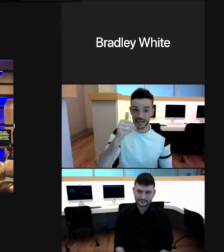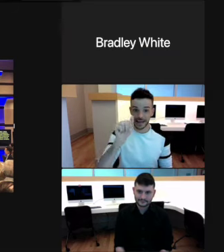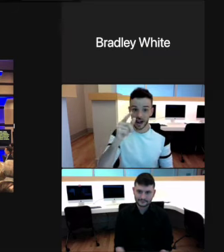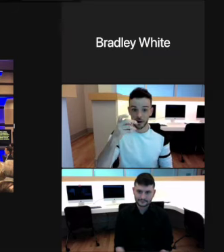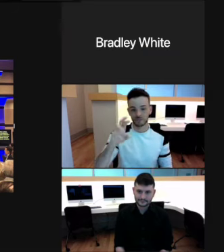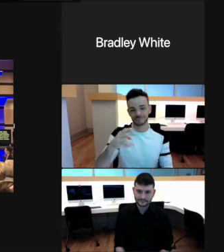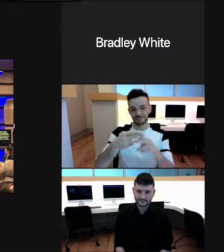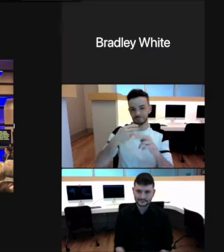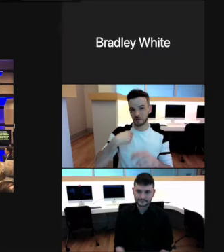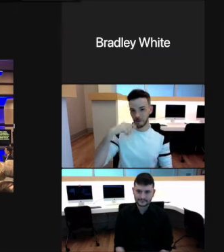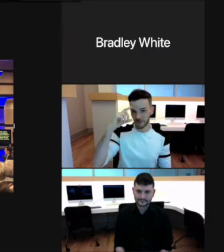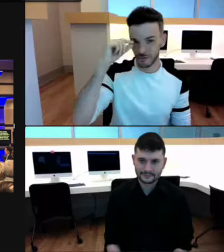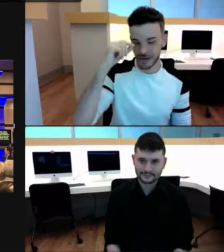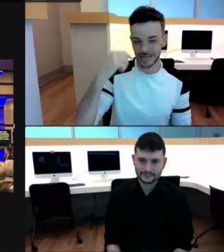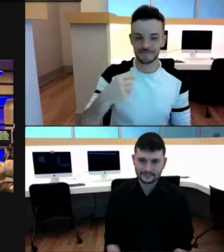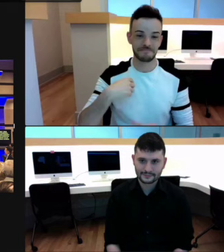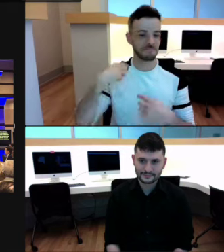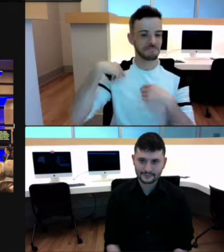I'm Grady Gallagher.